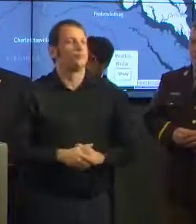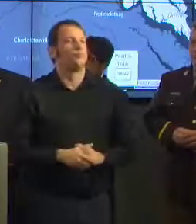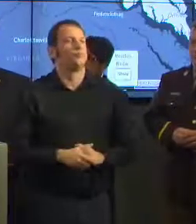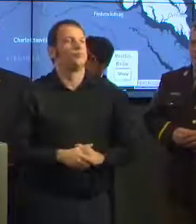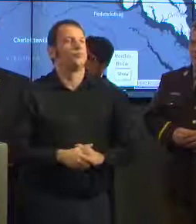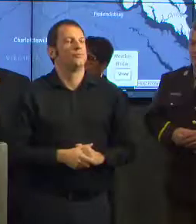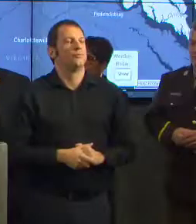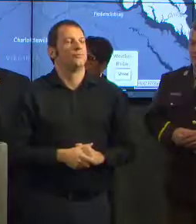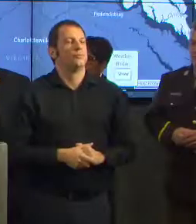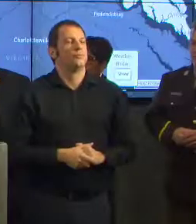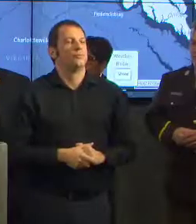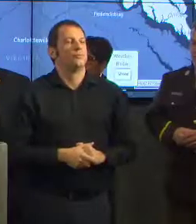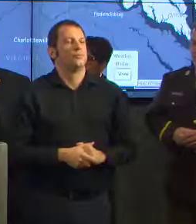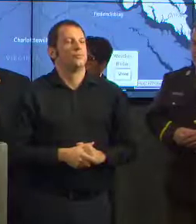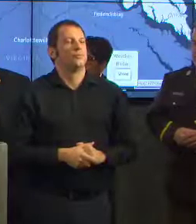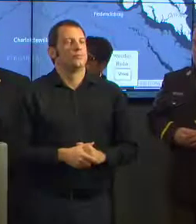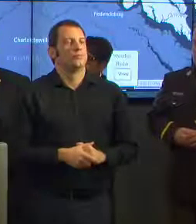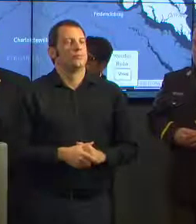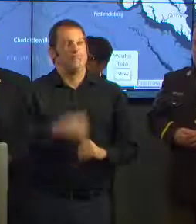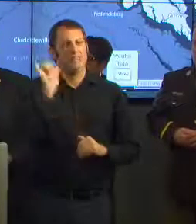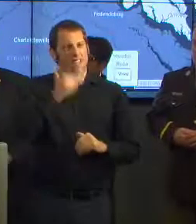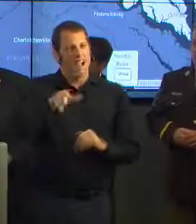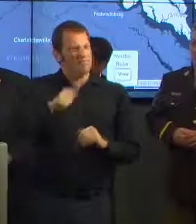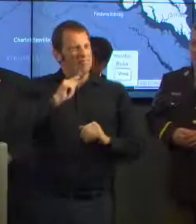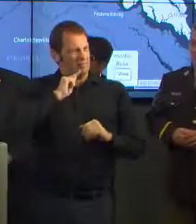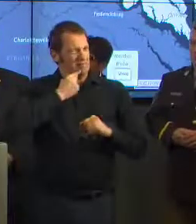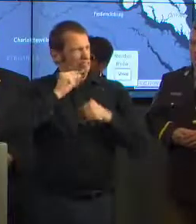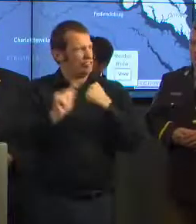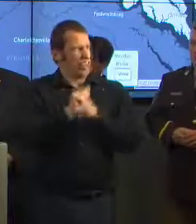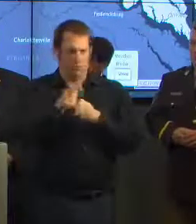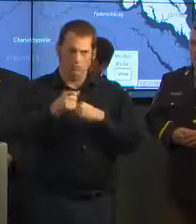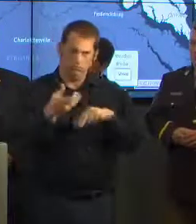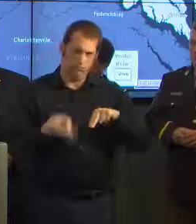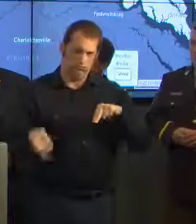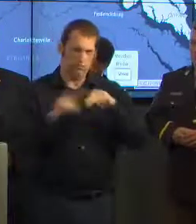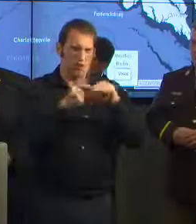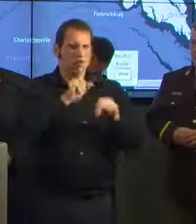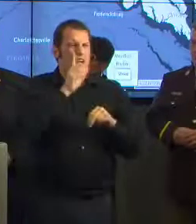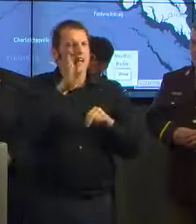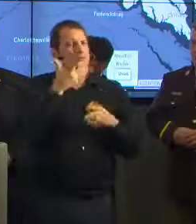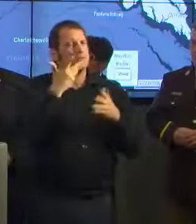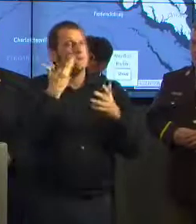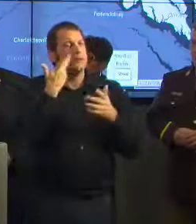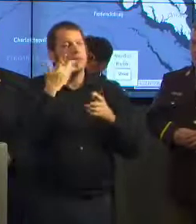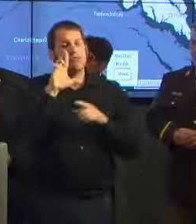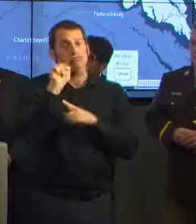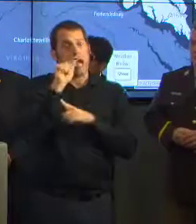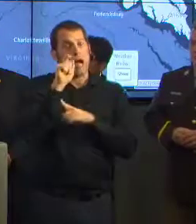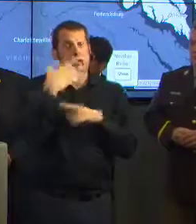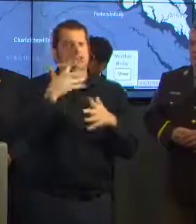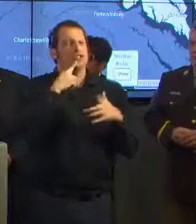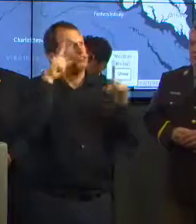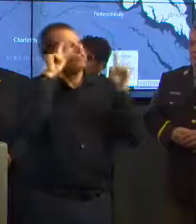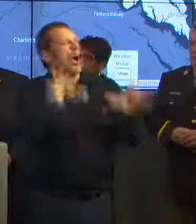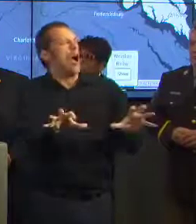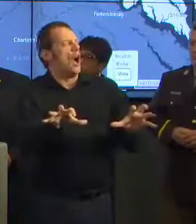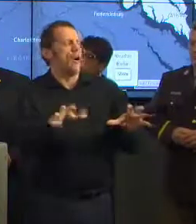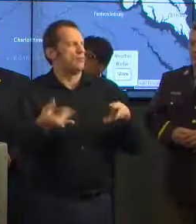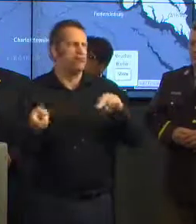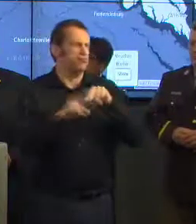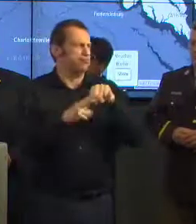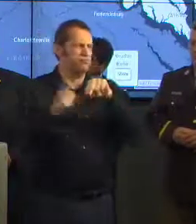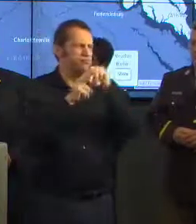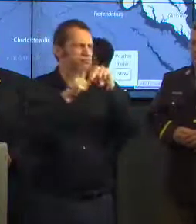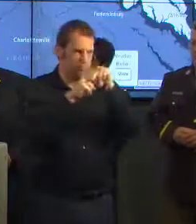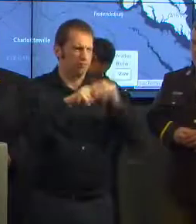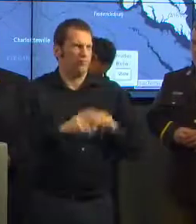rate, we must allow for rapid coordination with our state and local emergency teams. We must